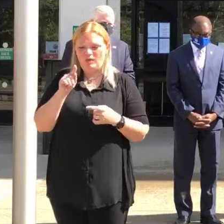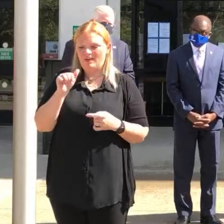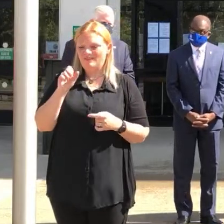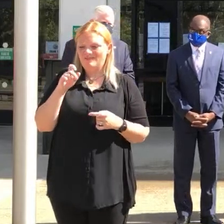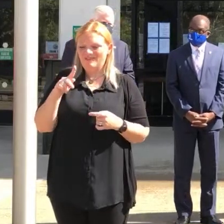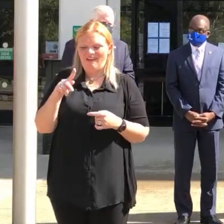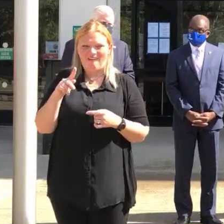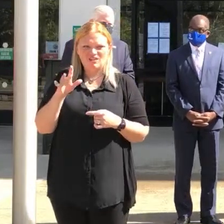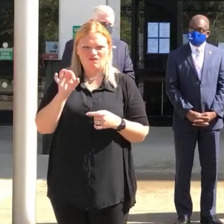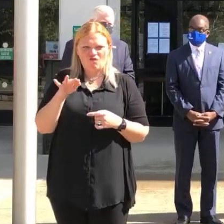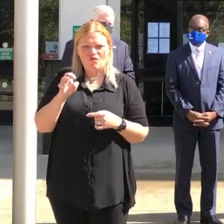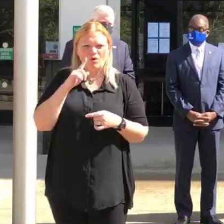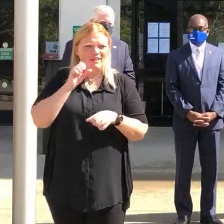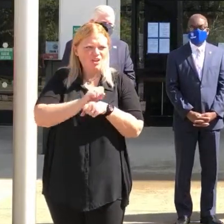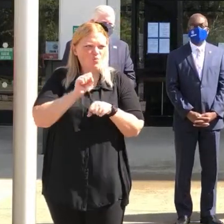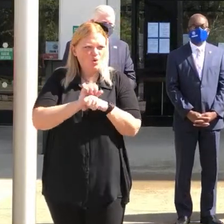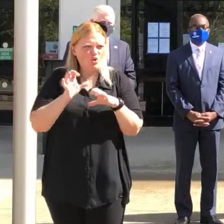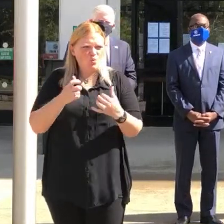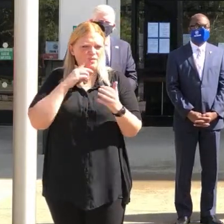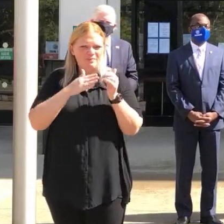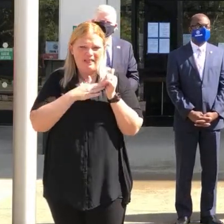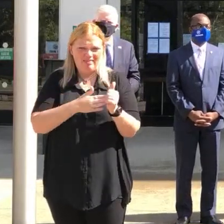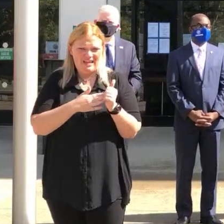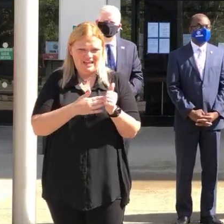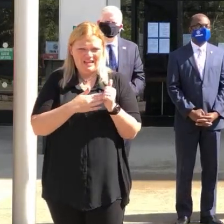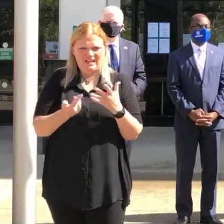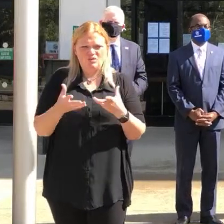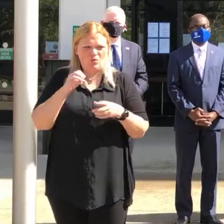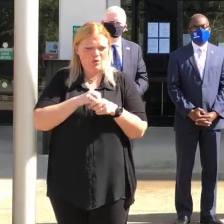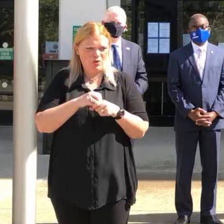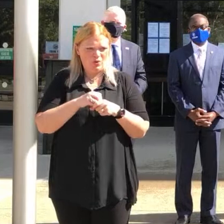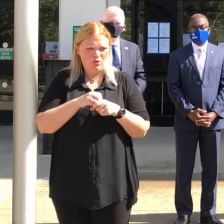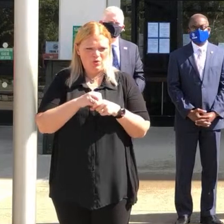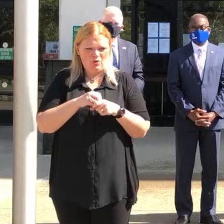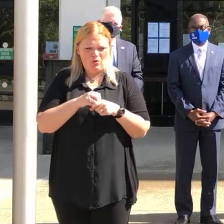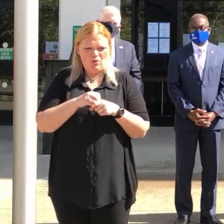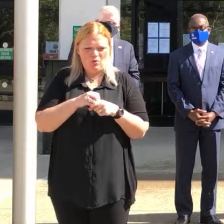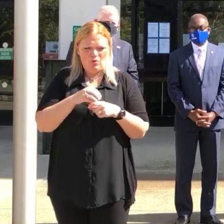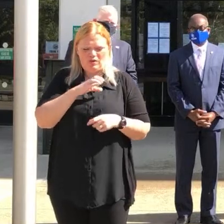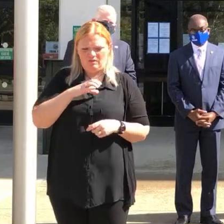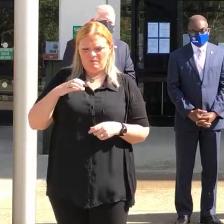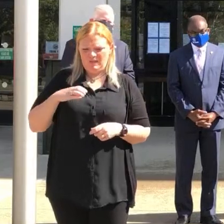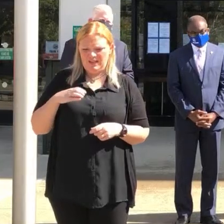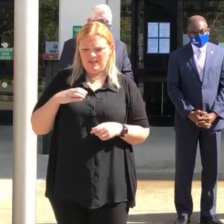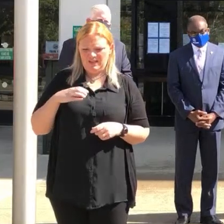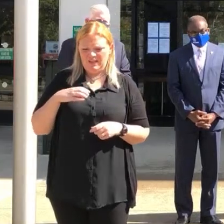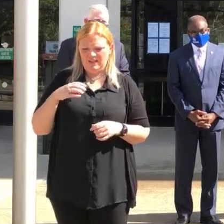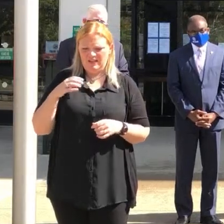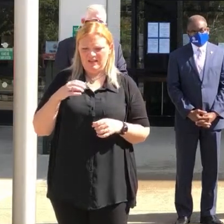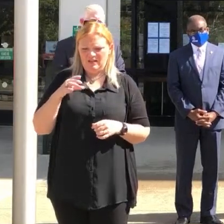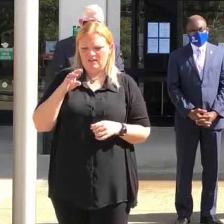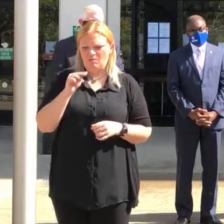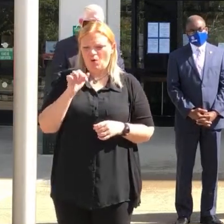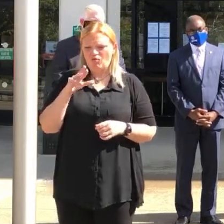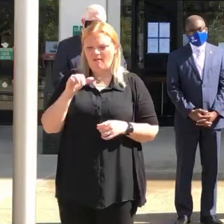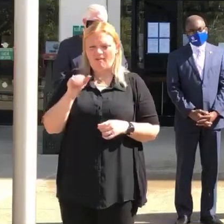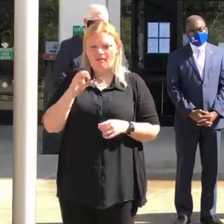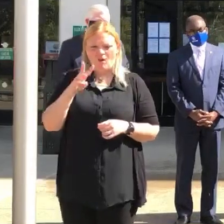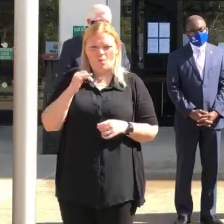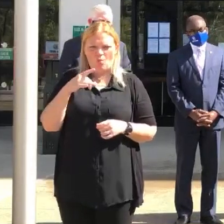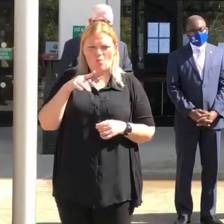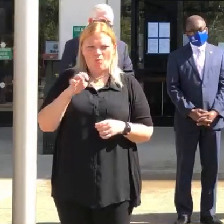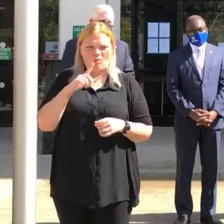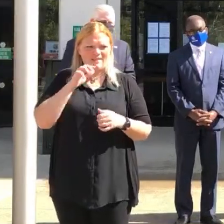force who have been leading this out, and they include our steering committee, which is Deputy County Executive Maria White,